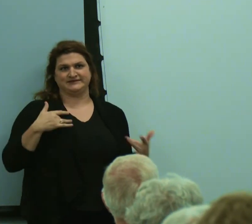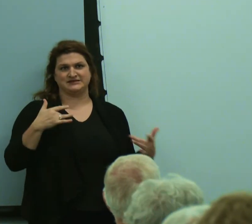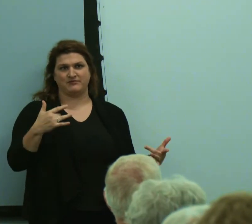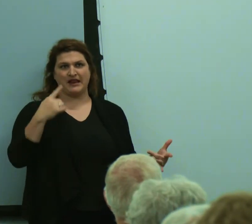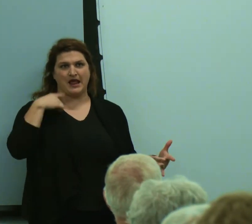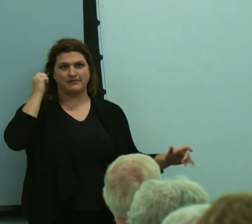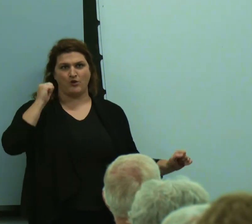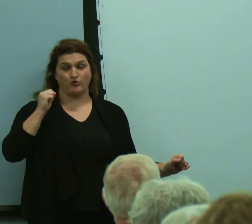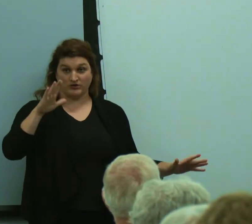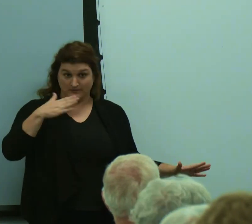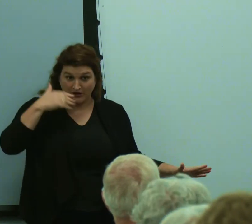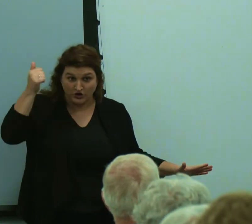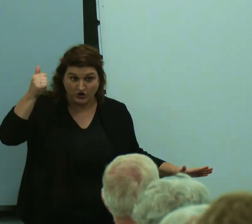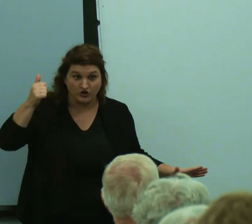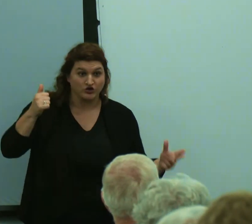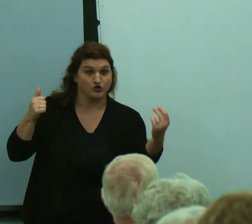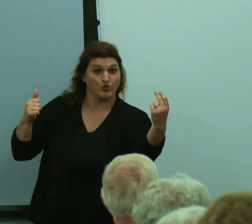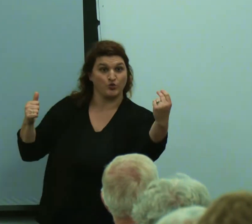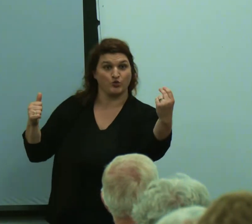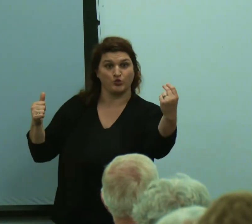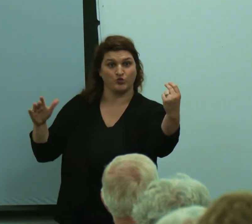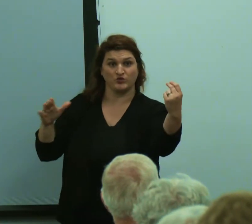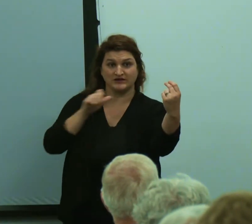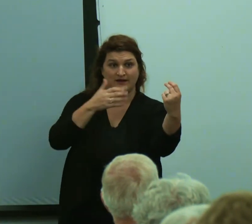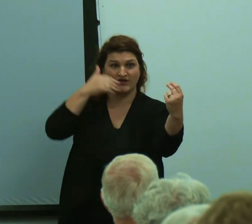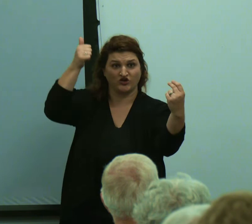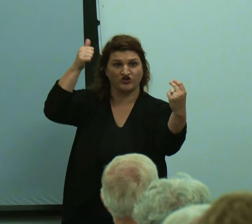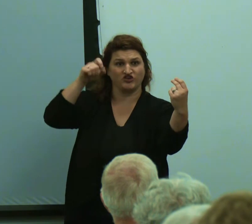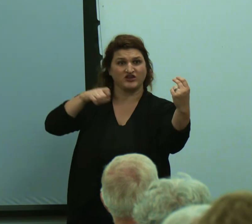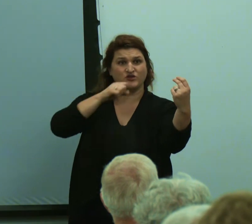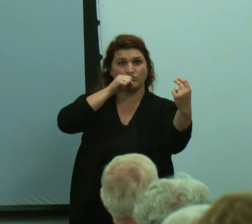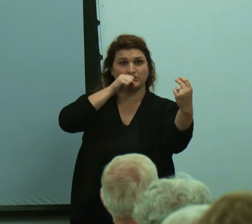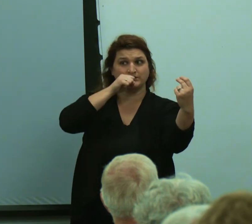right. Is that better? Yes. Yes. It's better.